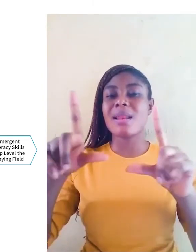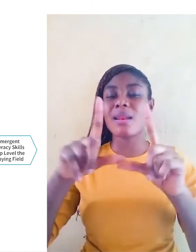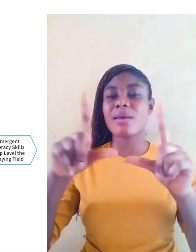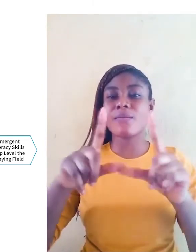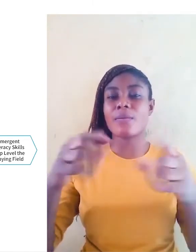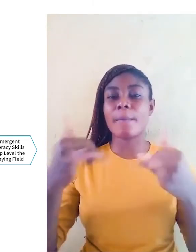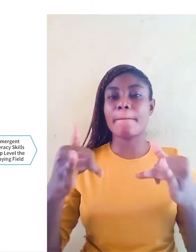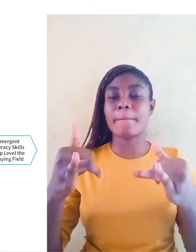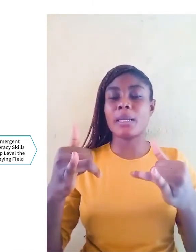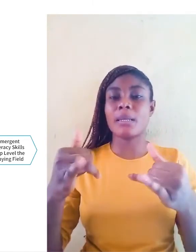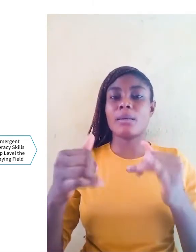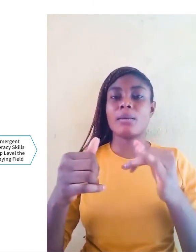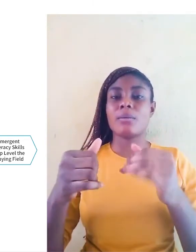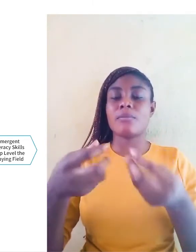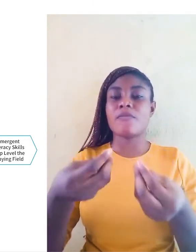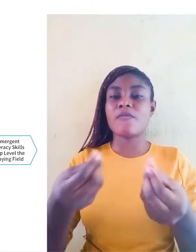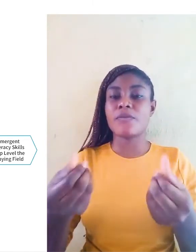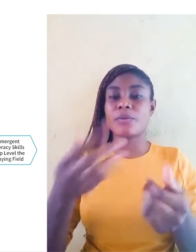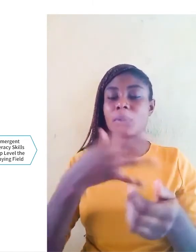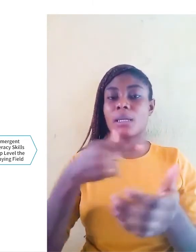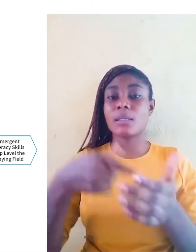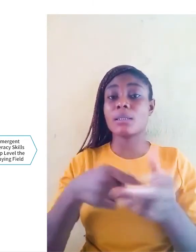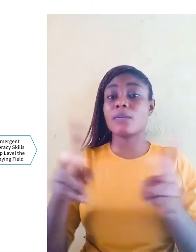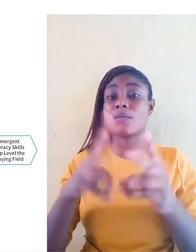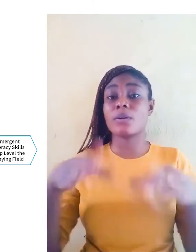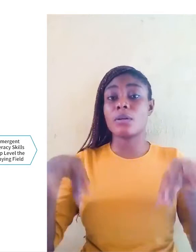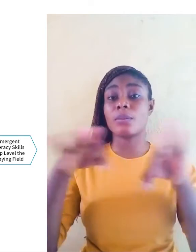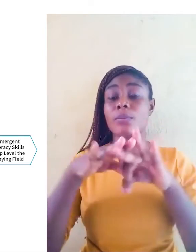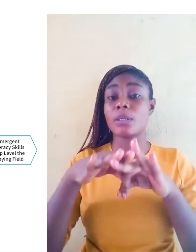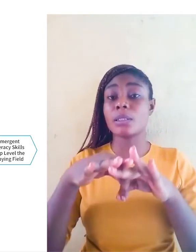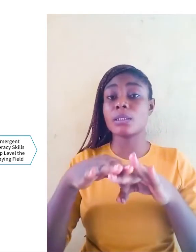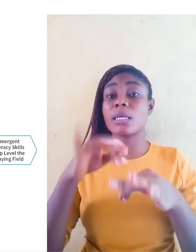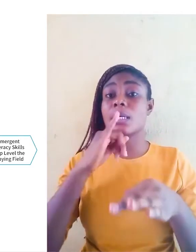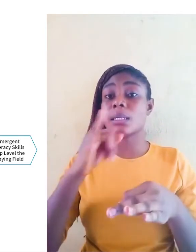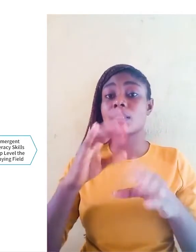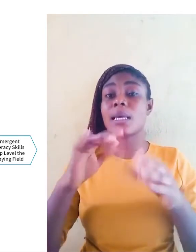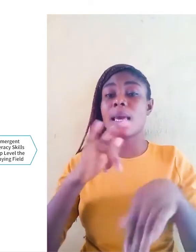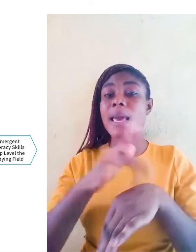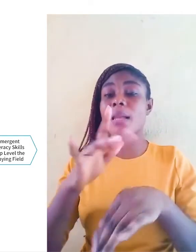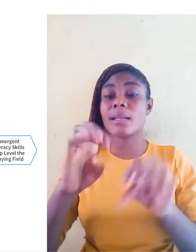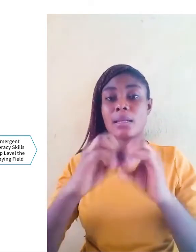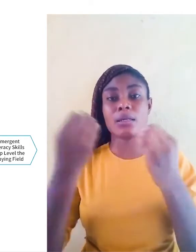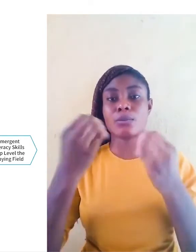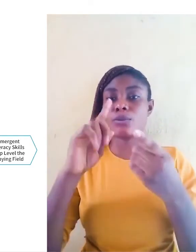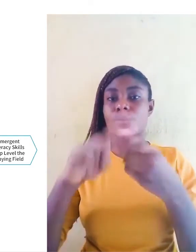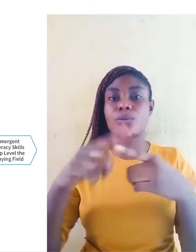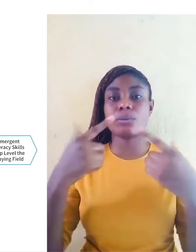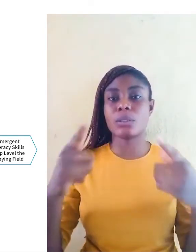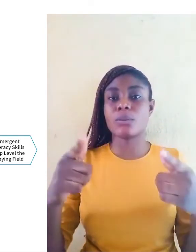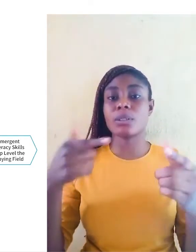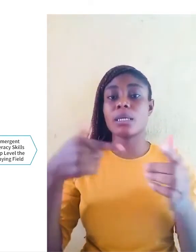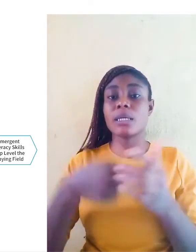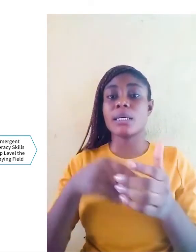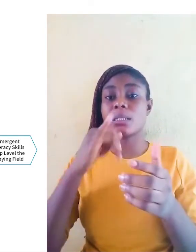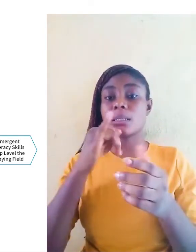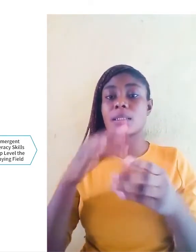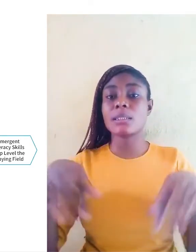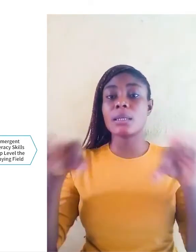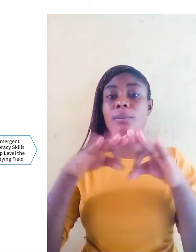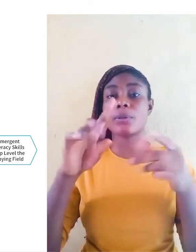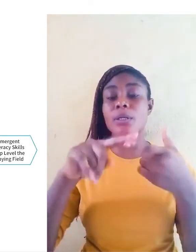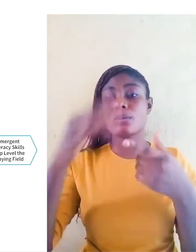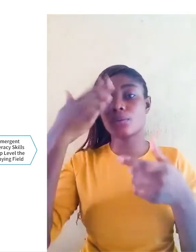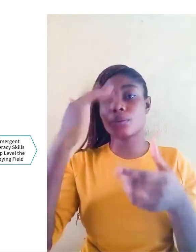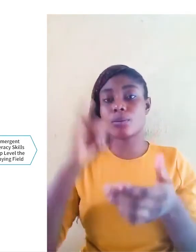key component here is early exposure to language. It is important to note that children with